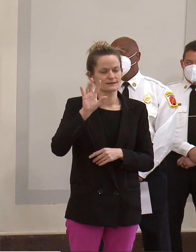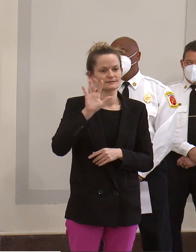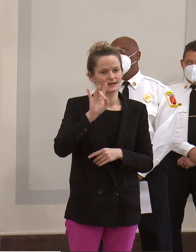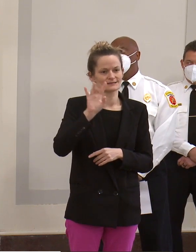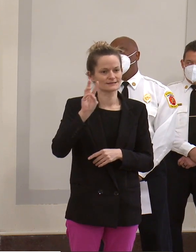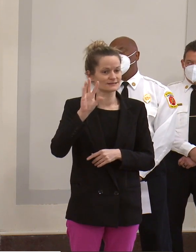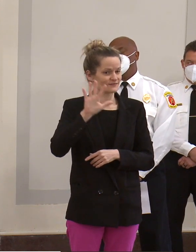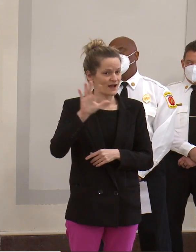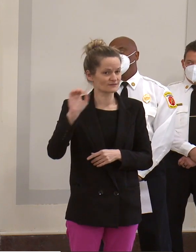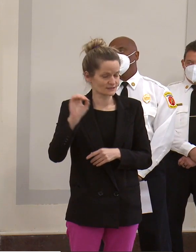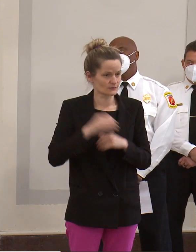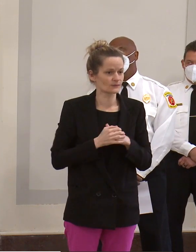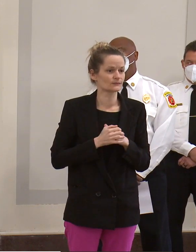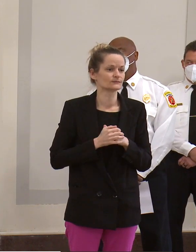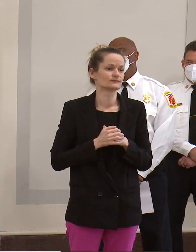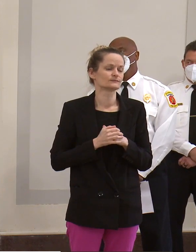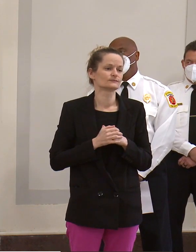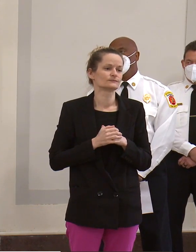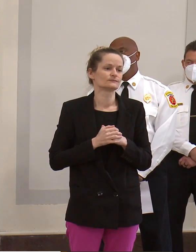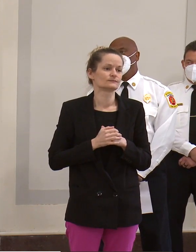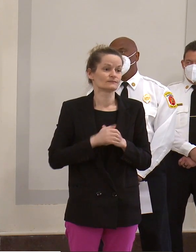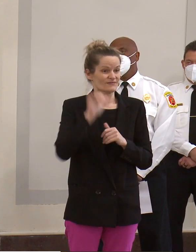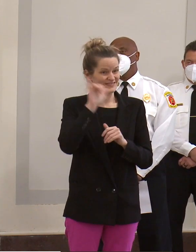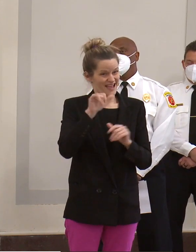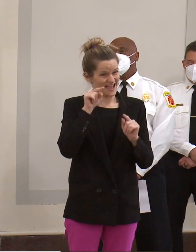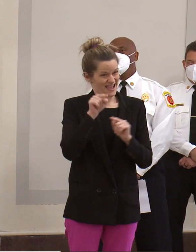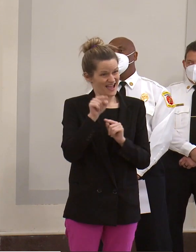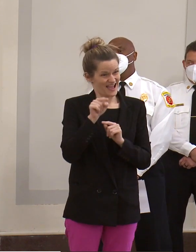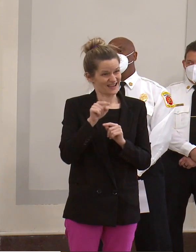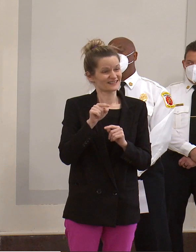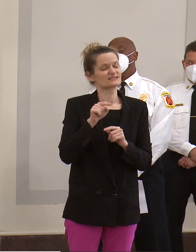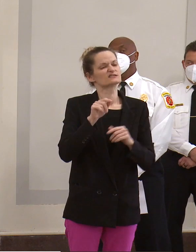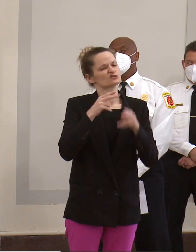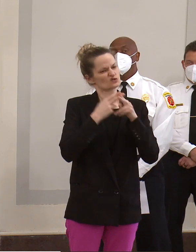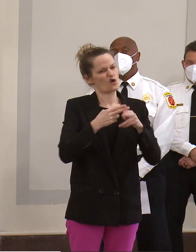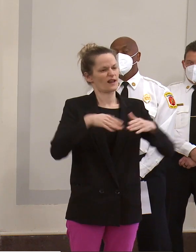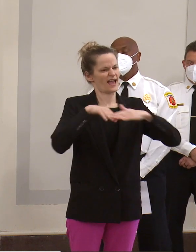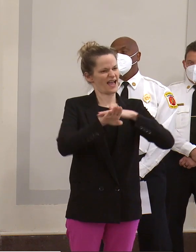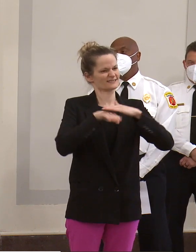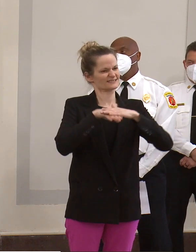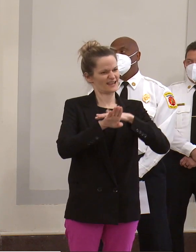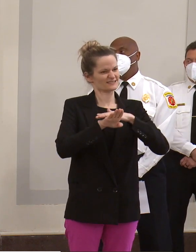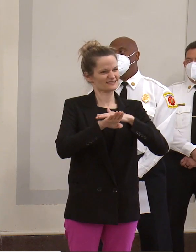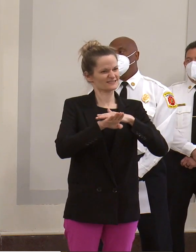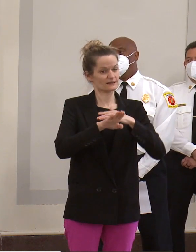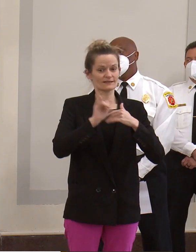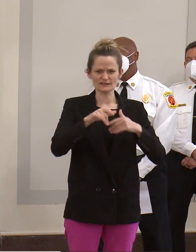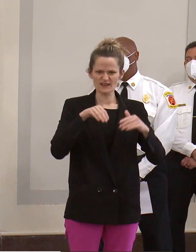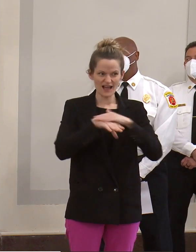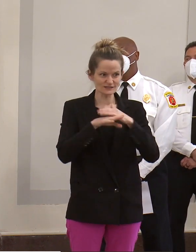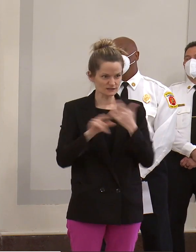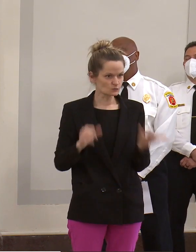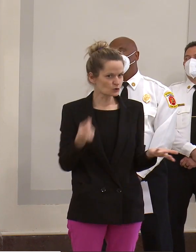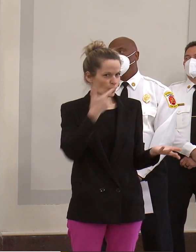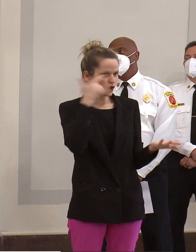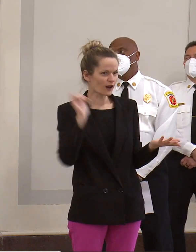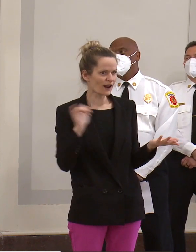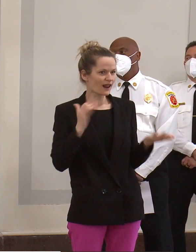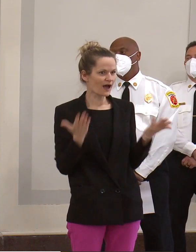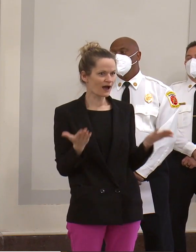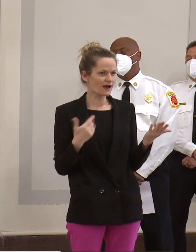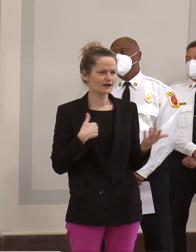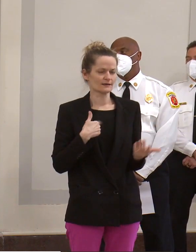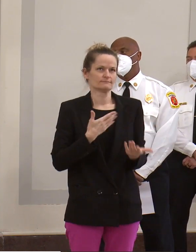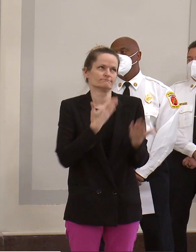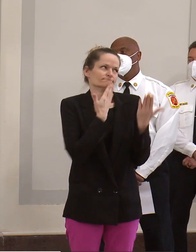is what an accessible and equitable COVID-19 response looks like, and I'm grateful to Chief Ford and the women and men of the